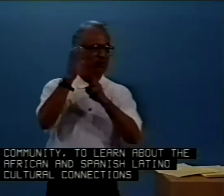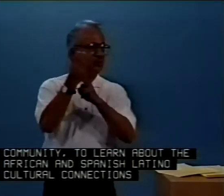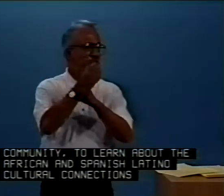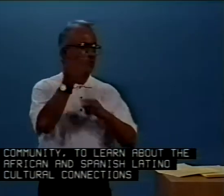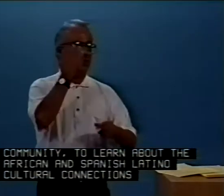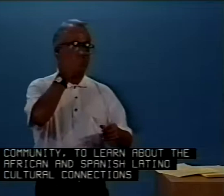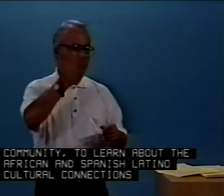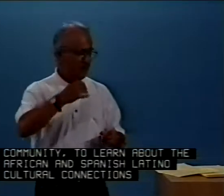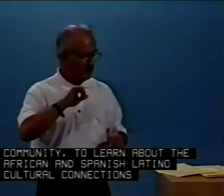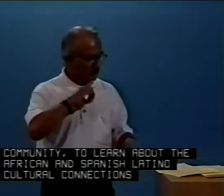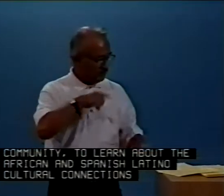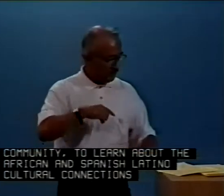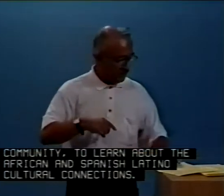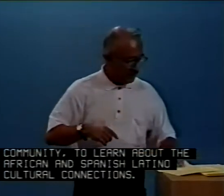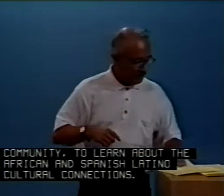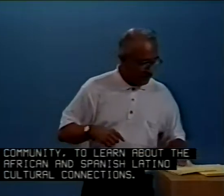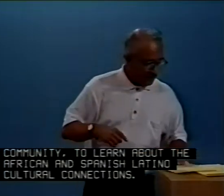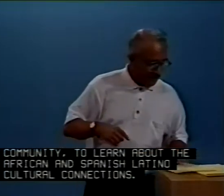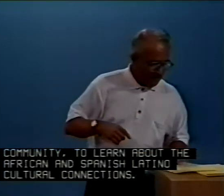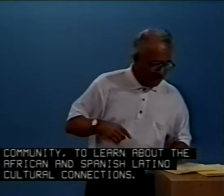Very important to understand the culture of a person.